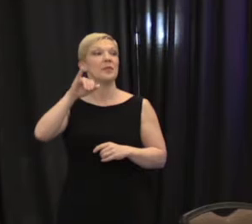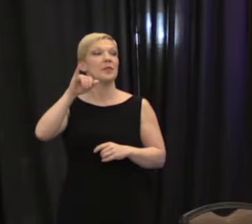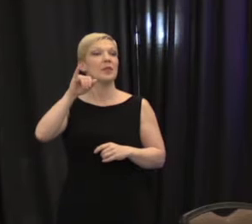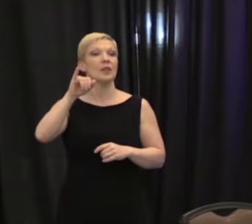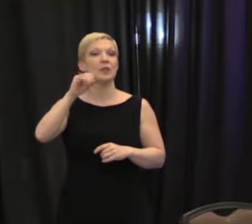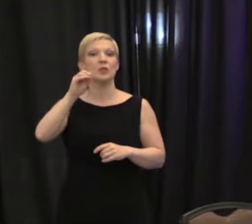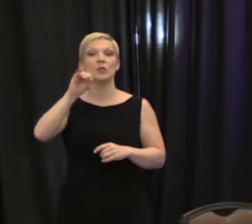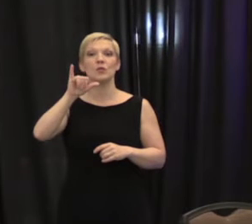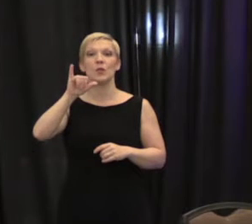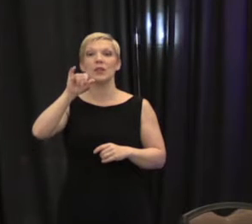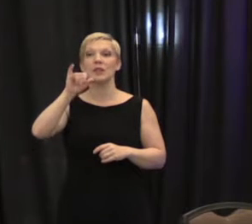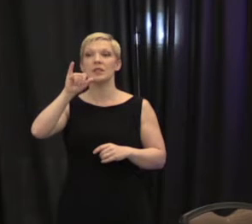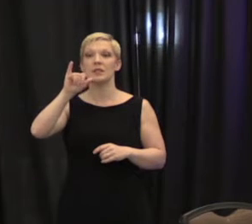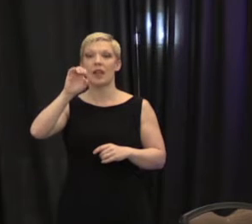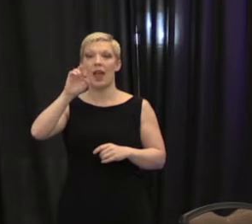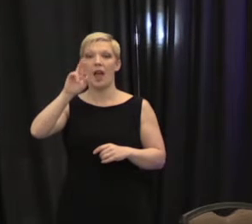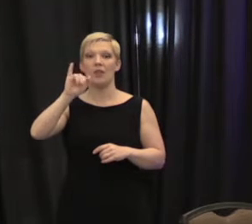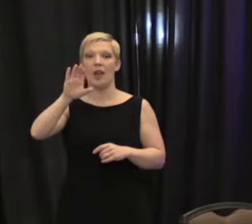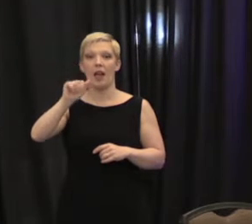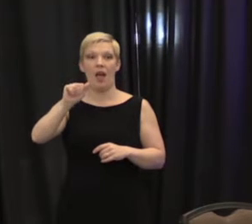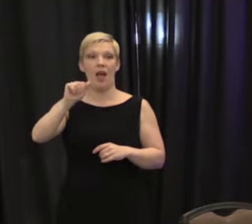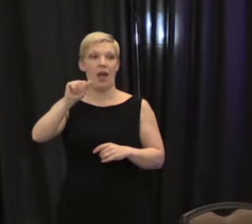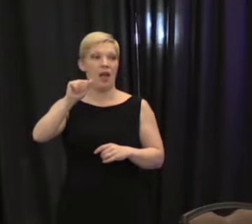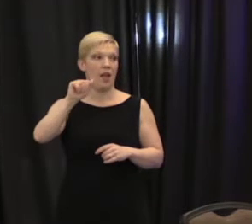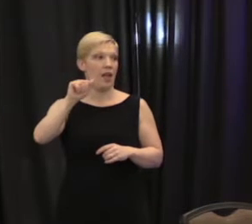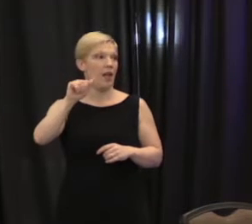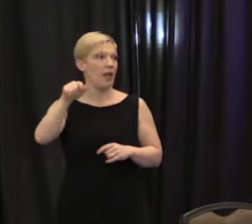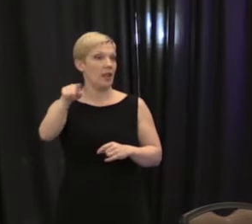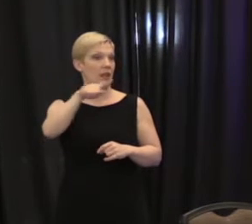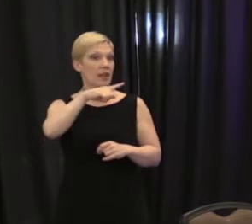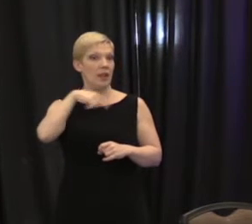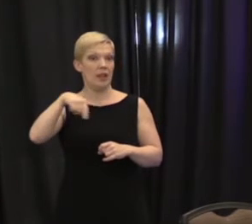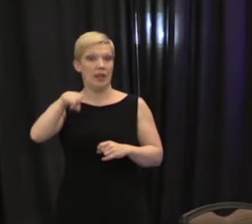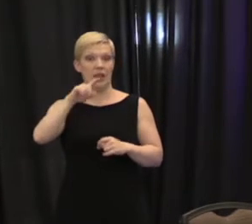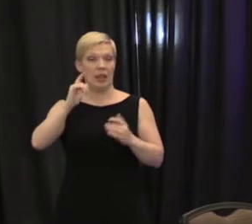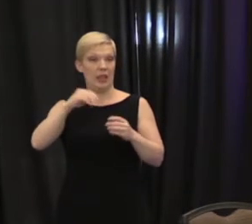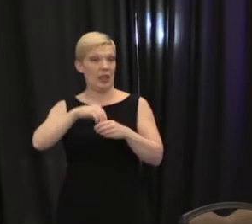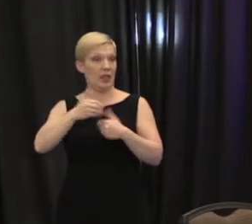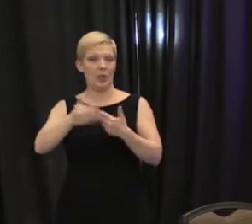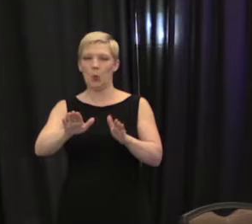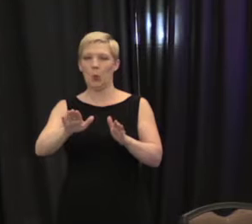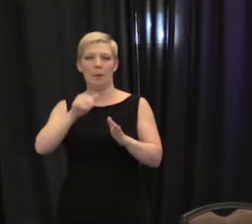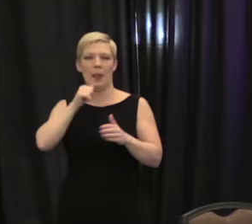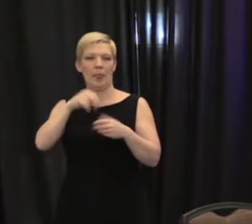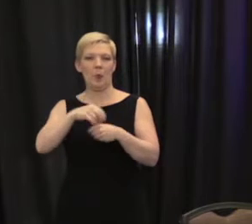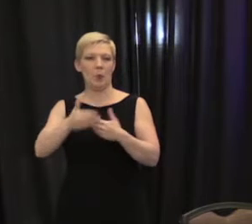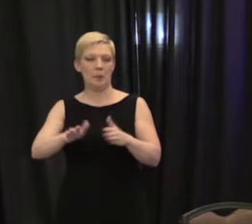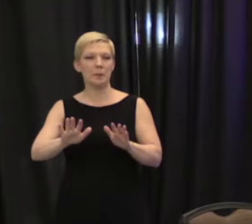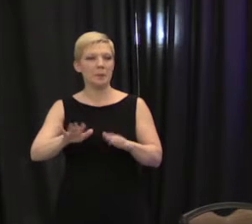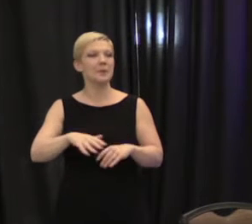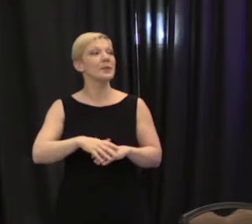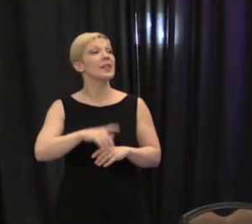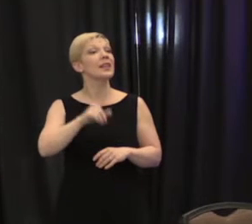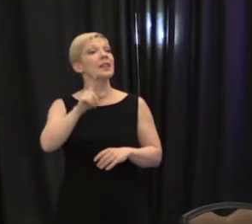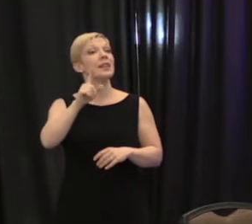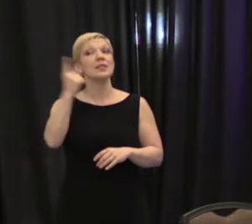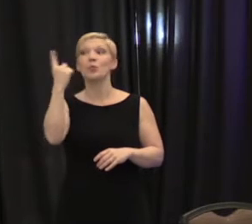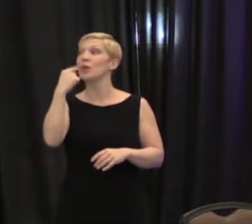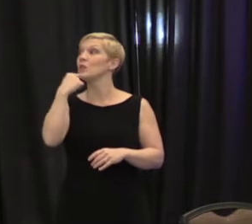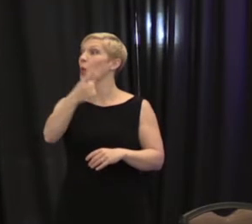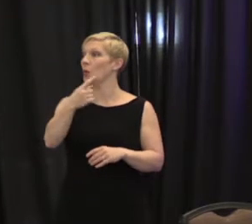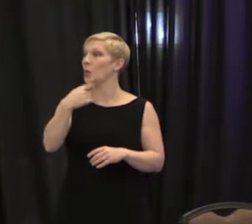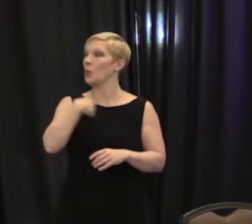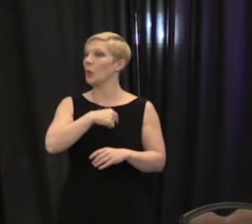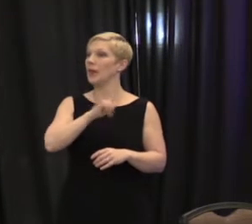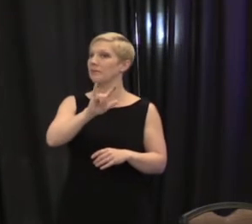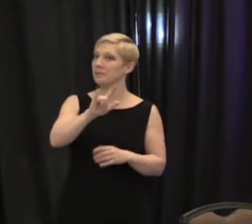Erica in the room? No? Somebody tell her about the